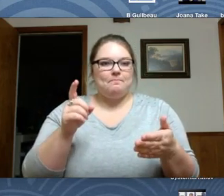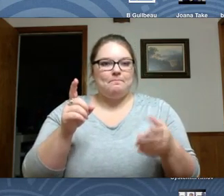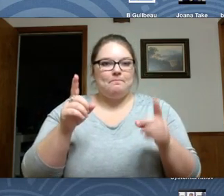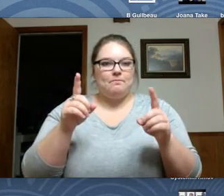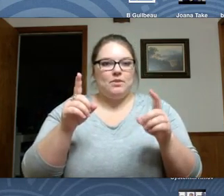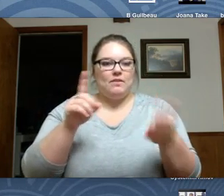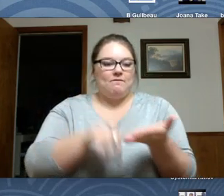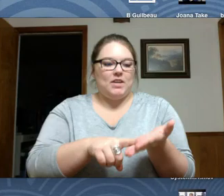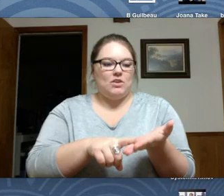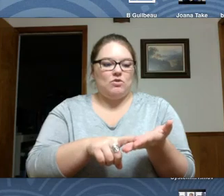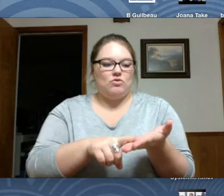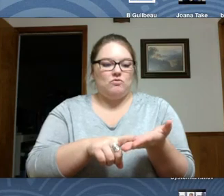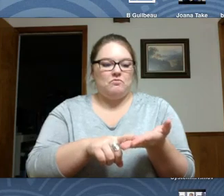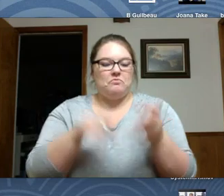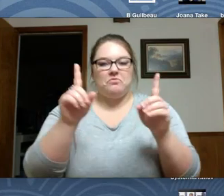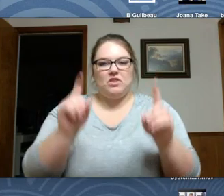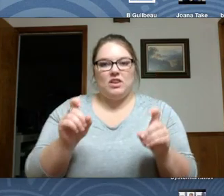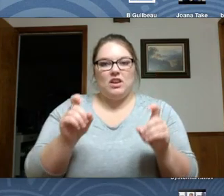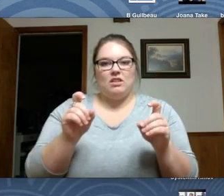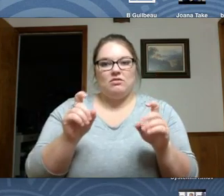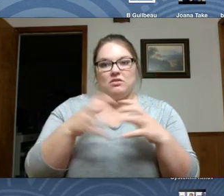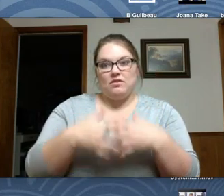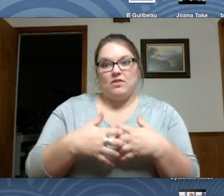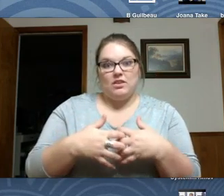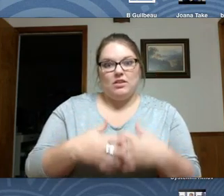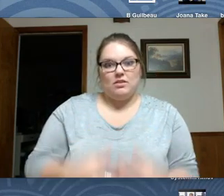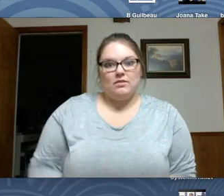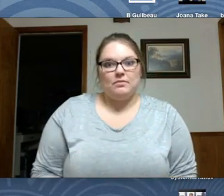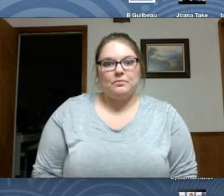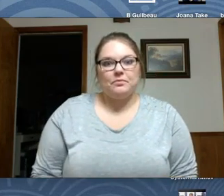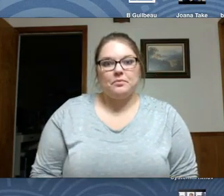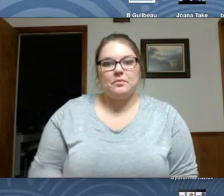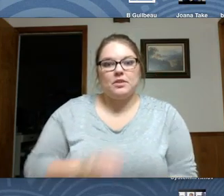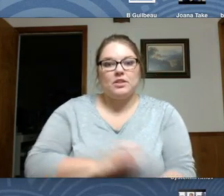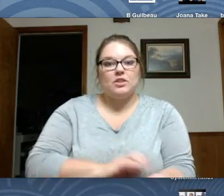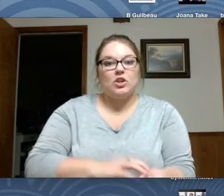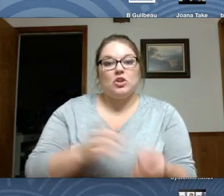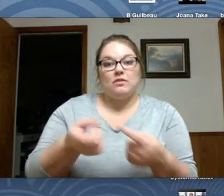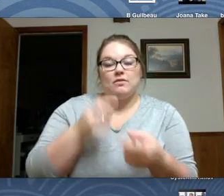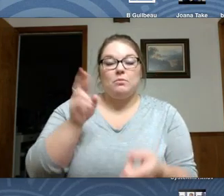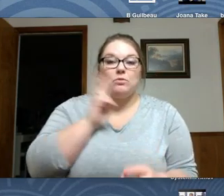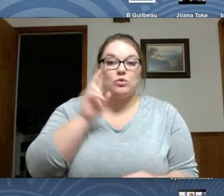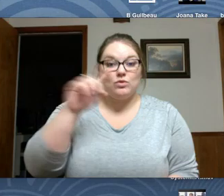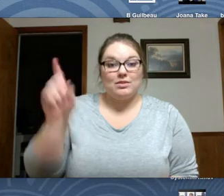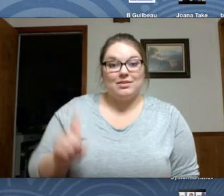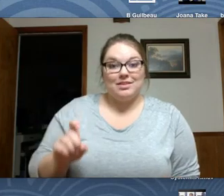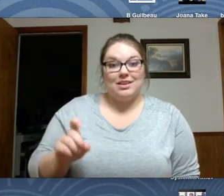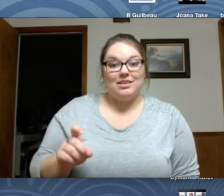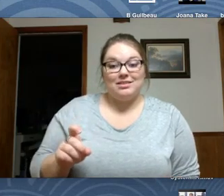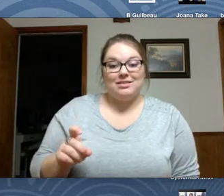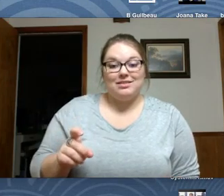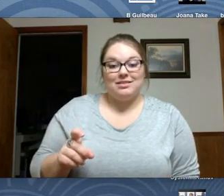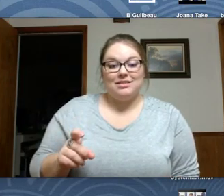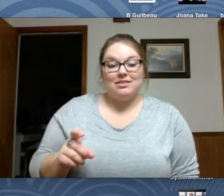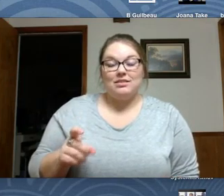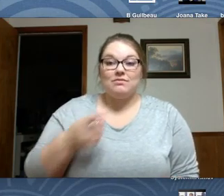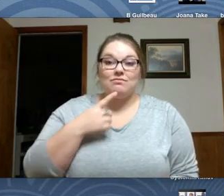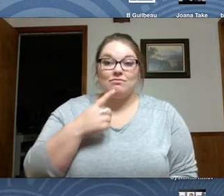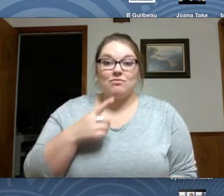Lopatko is with Rice University in Houston, Texas. He says the scanner works